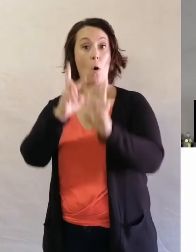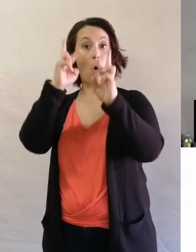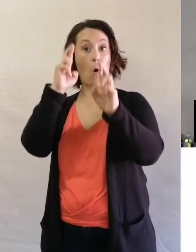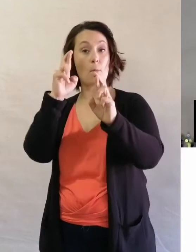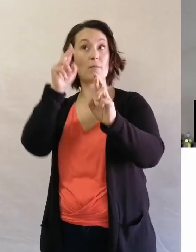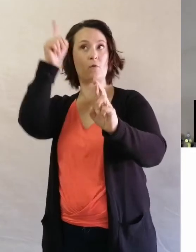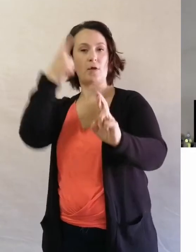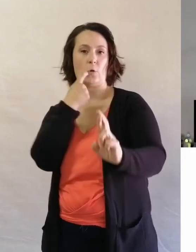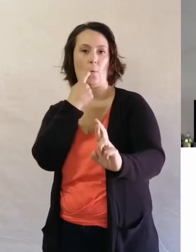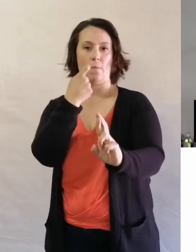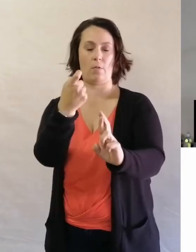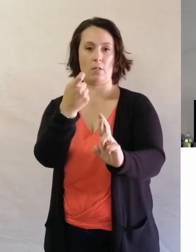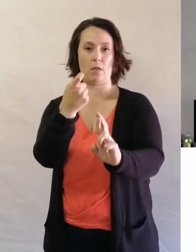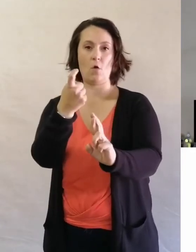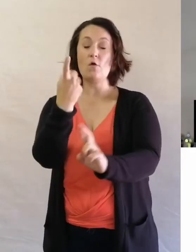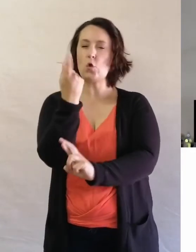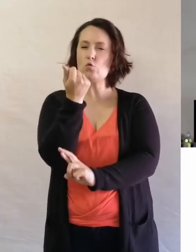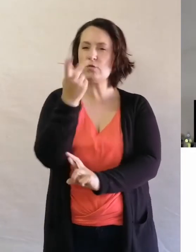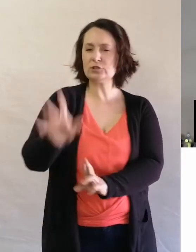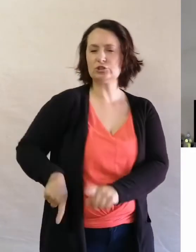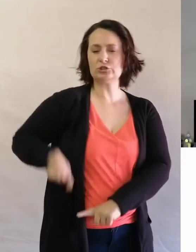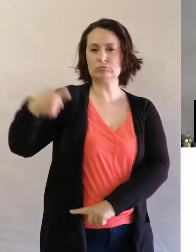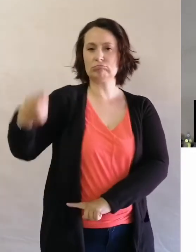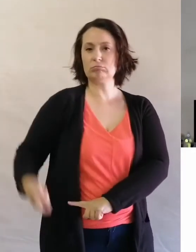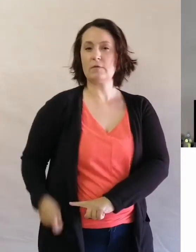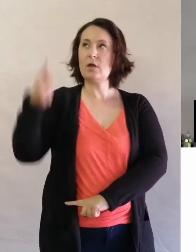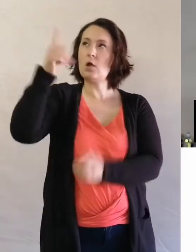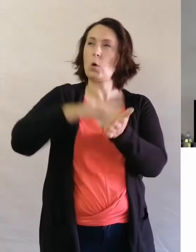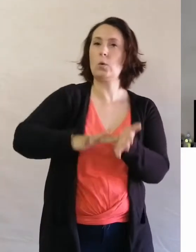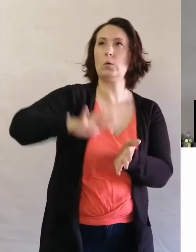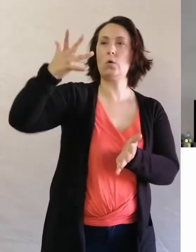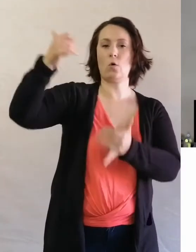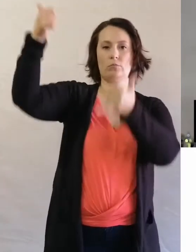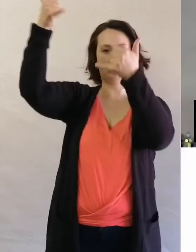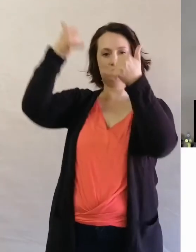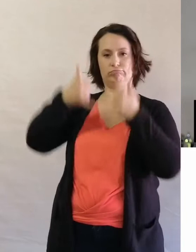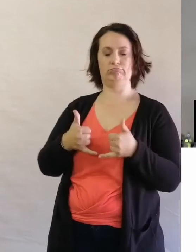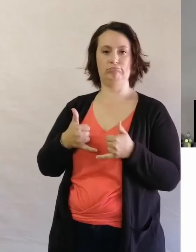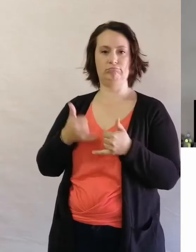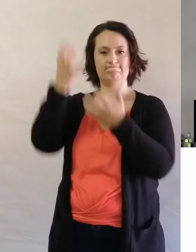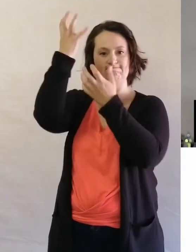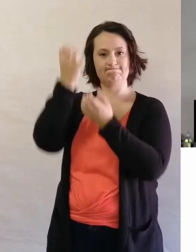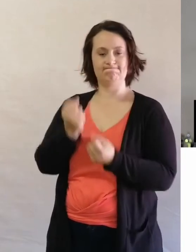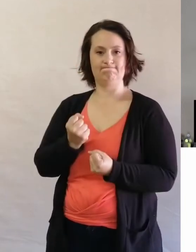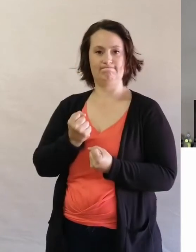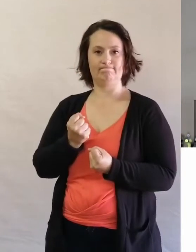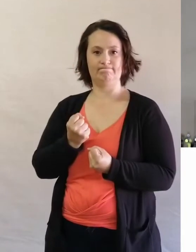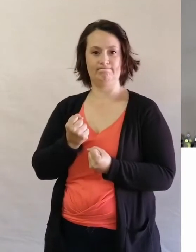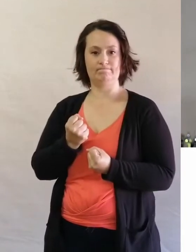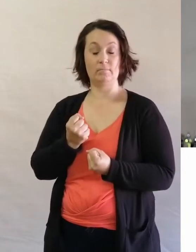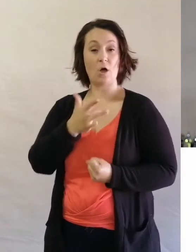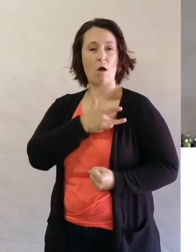you, the riches of his glorious inheritance. He says, I want the eyes of your heart. Mark Twain's